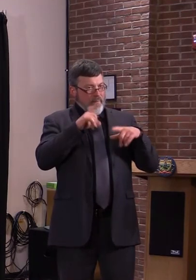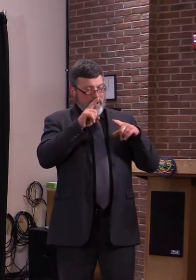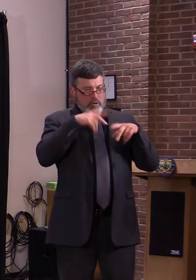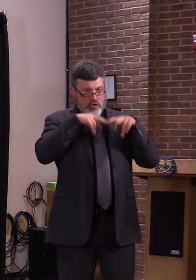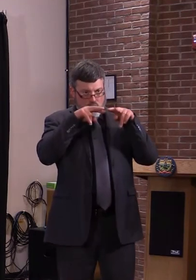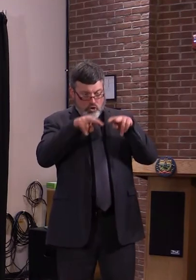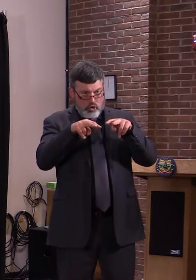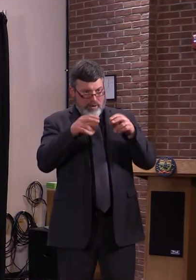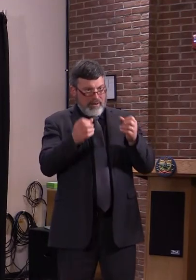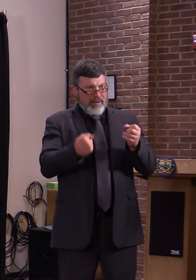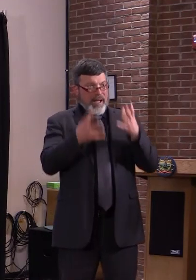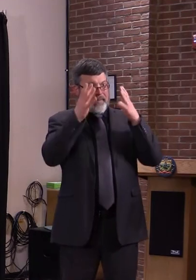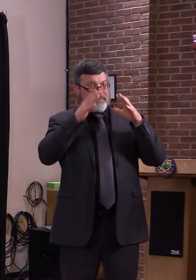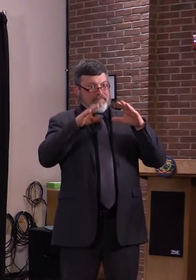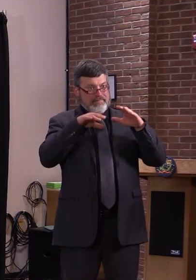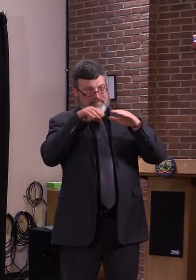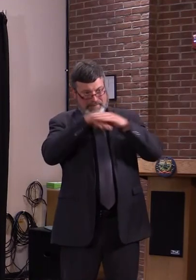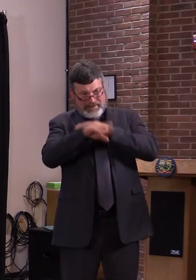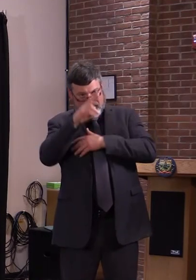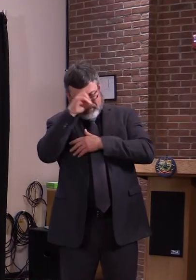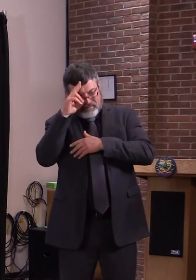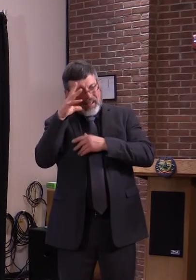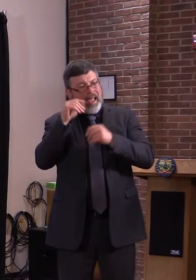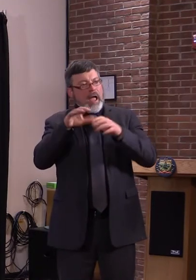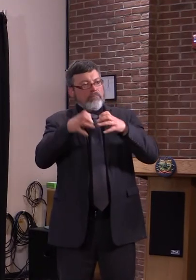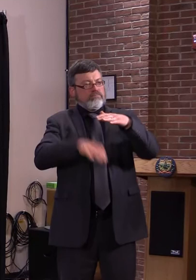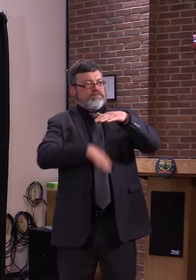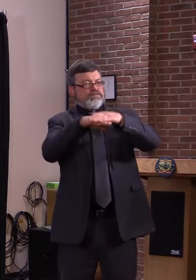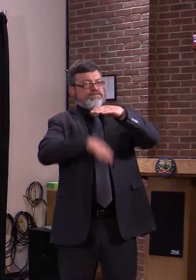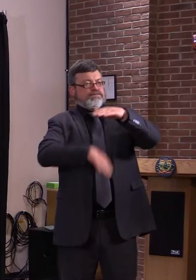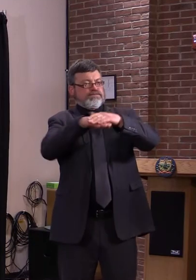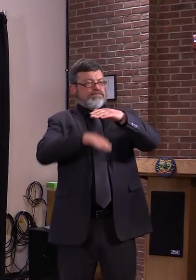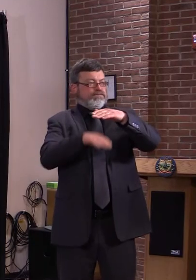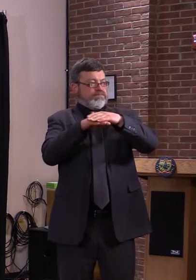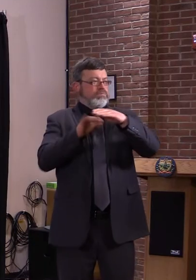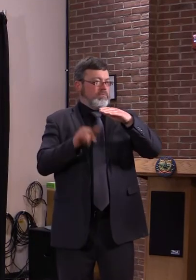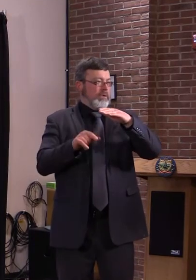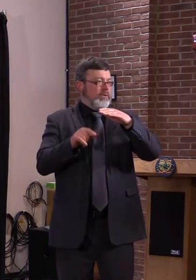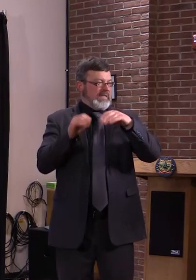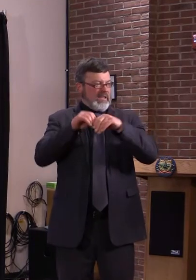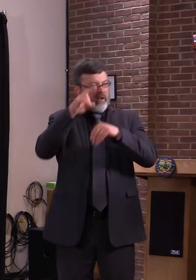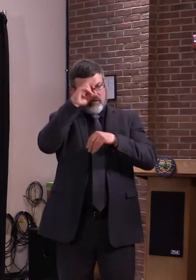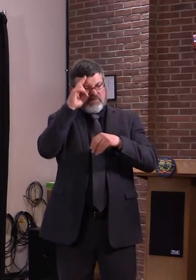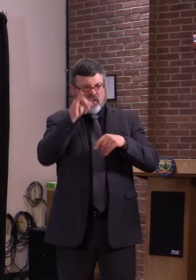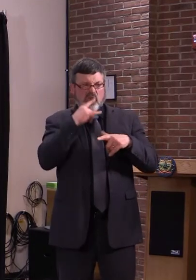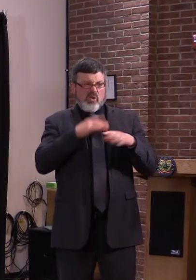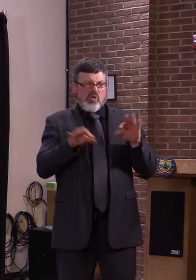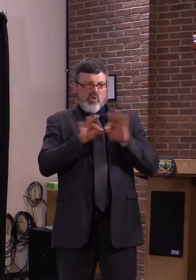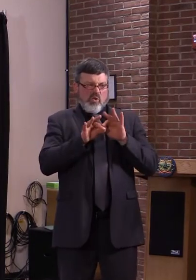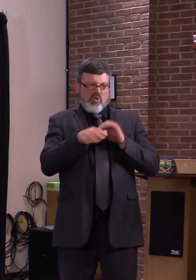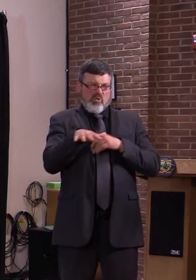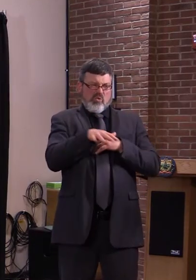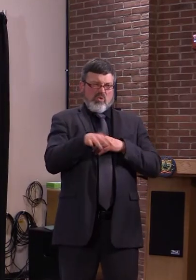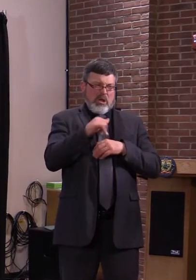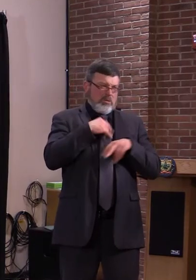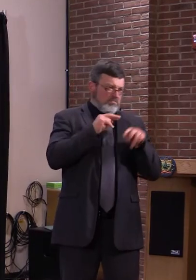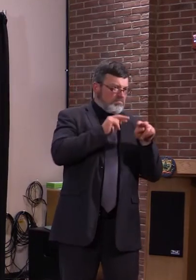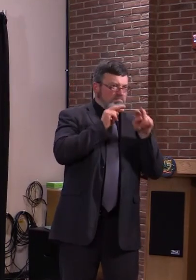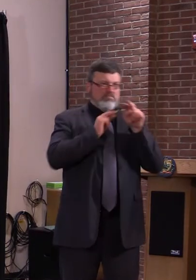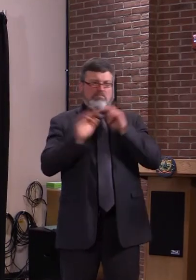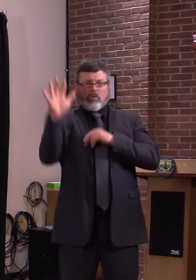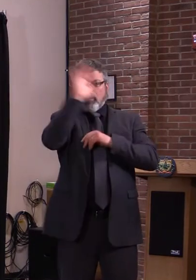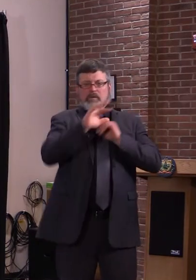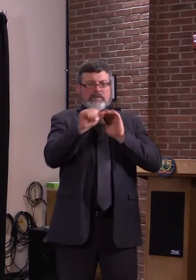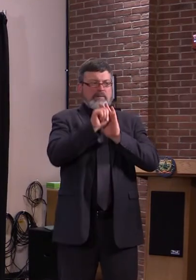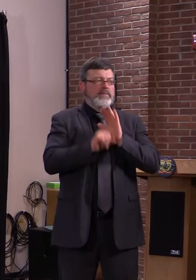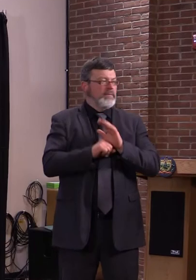that, are really key indicators at this point in time. And that's why we're very heartened by the data